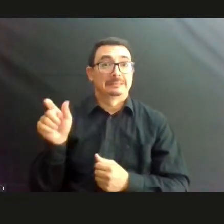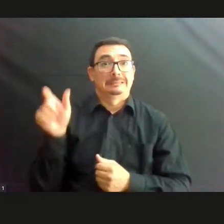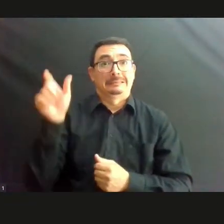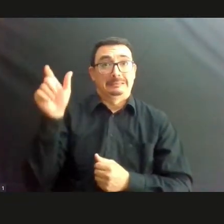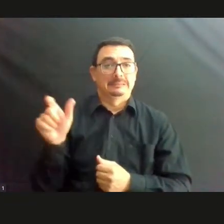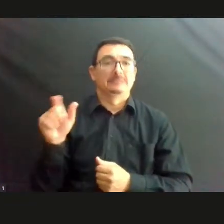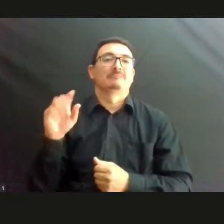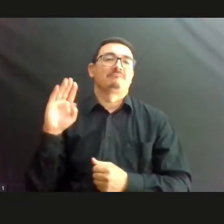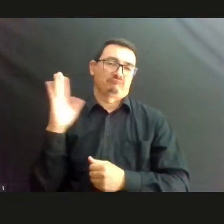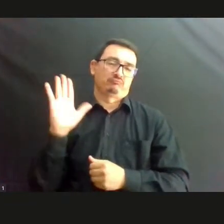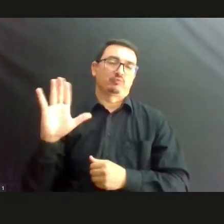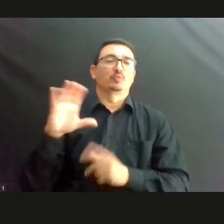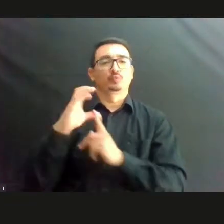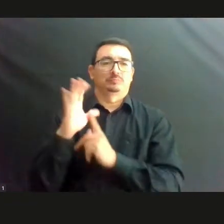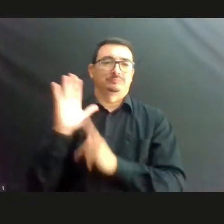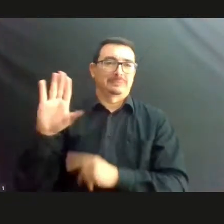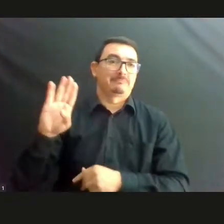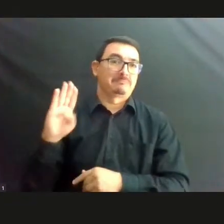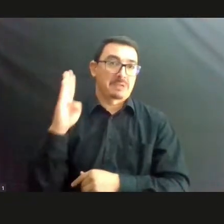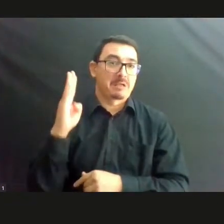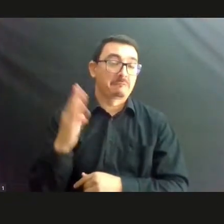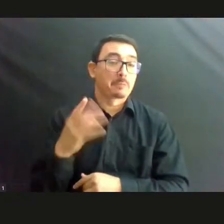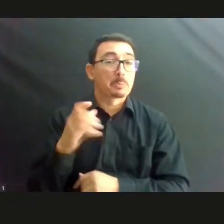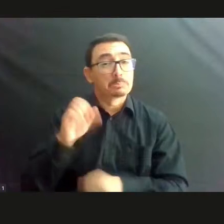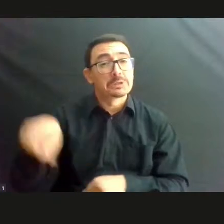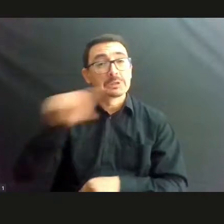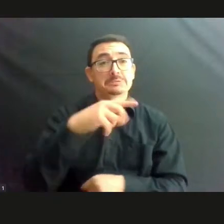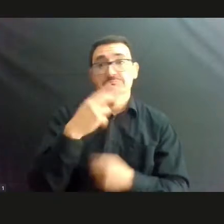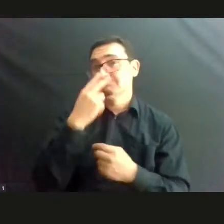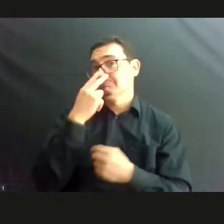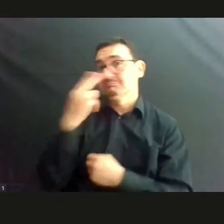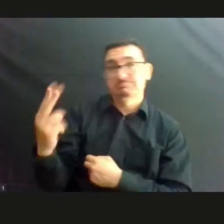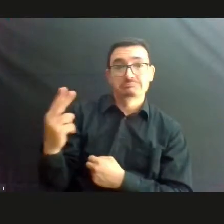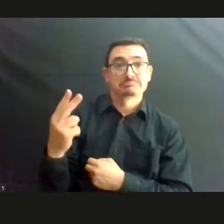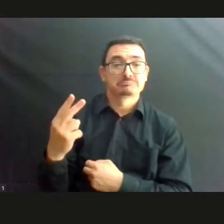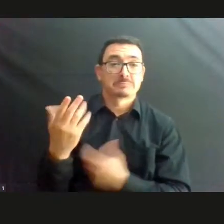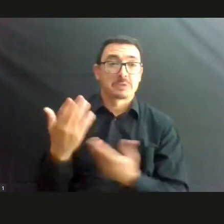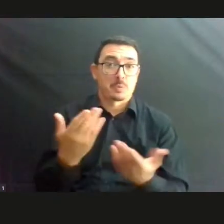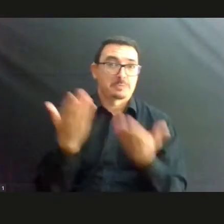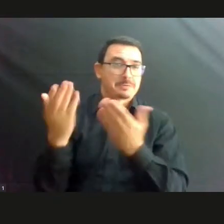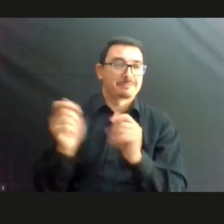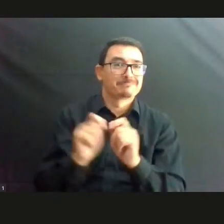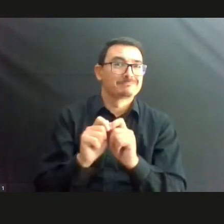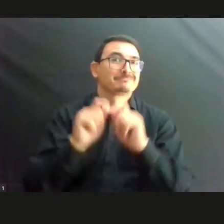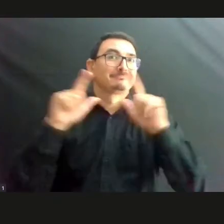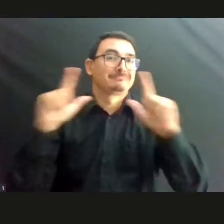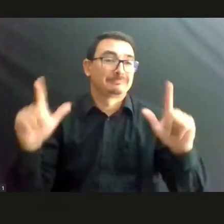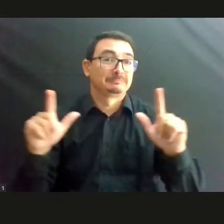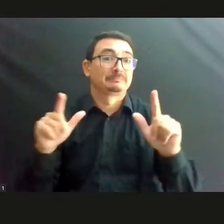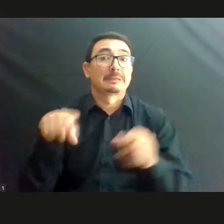Zoom screen. This will help us tremendously to improve our future events.